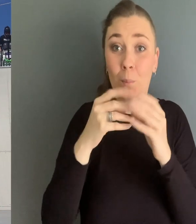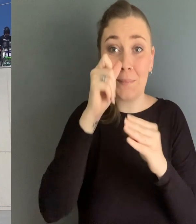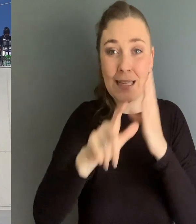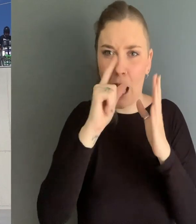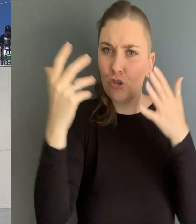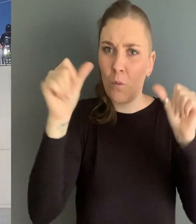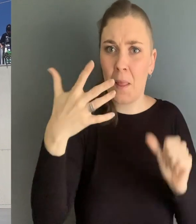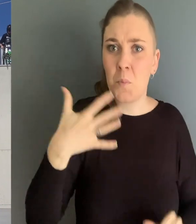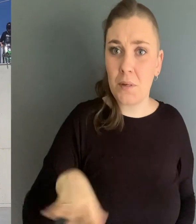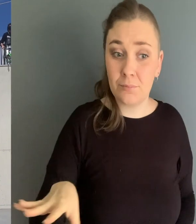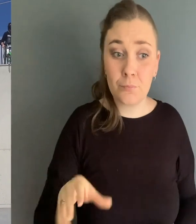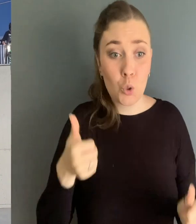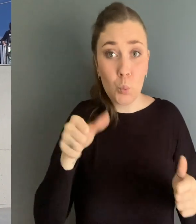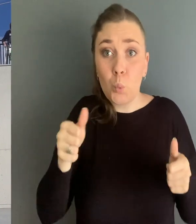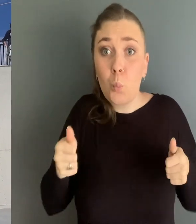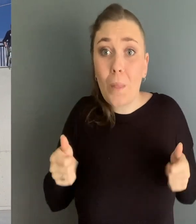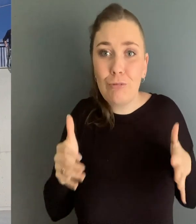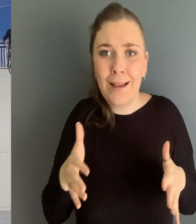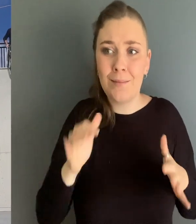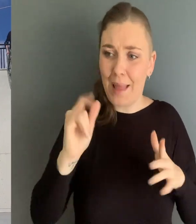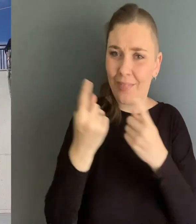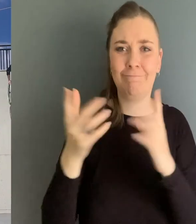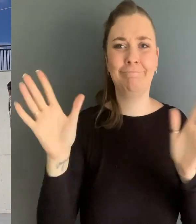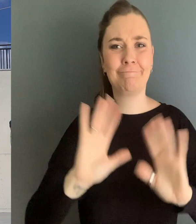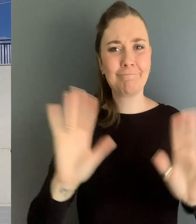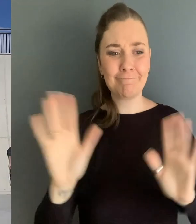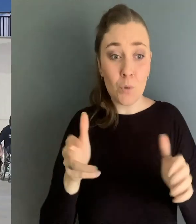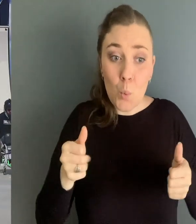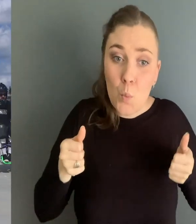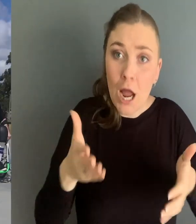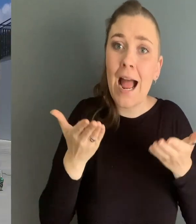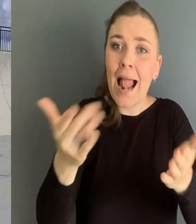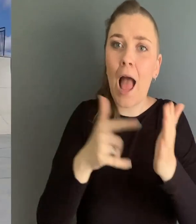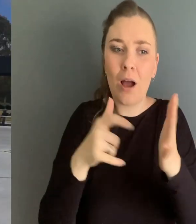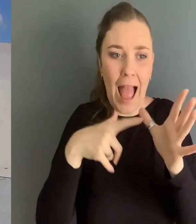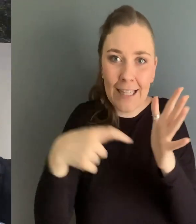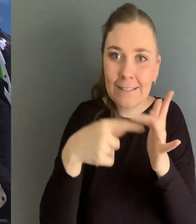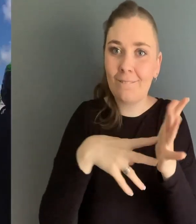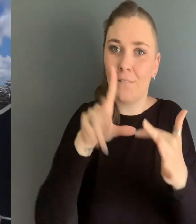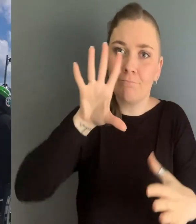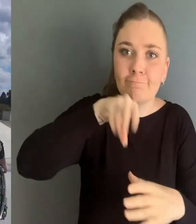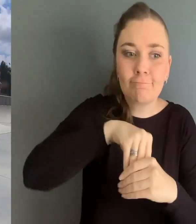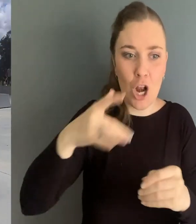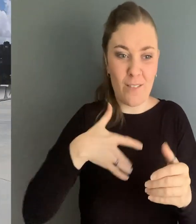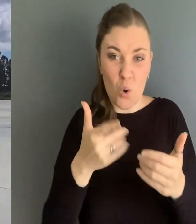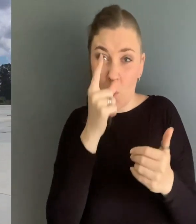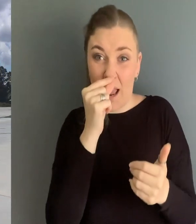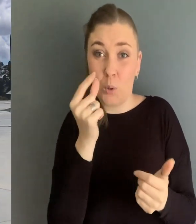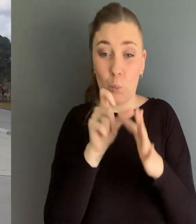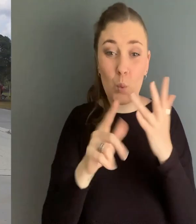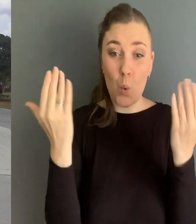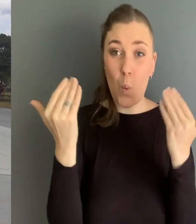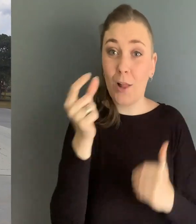want using a wheelchair isn't a bad thing our wheelchairs allow us to be active take part in life and do cool tricks along the way